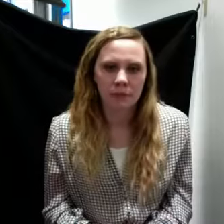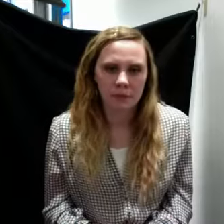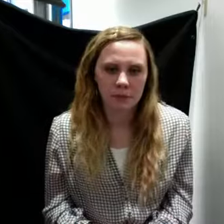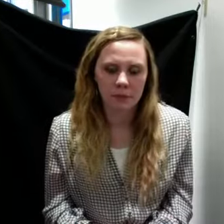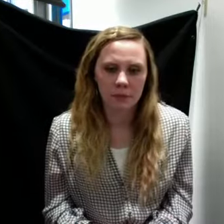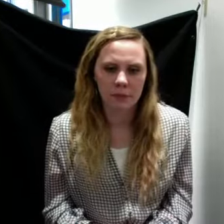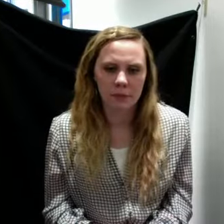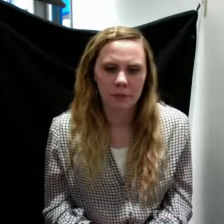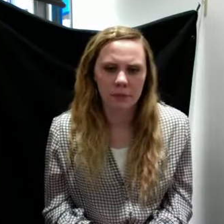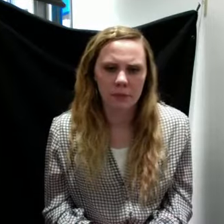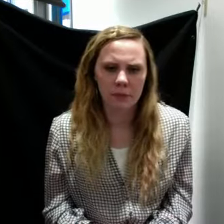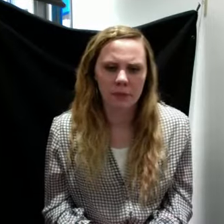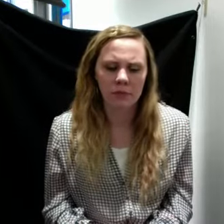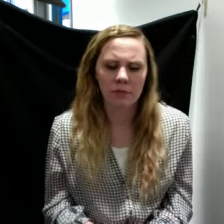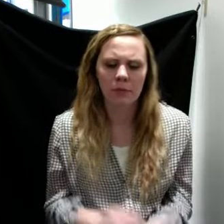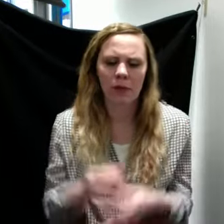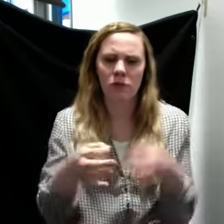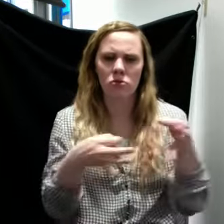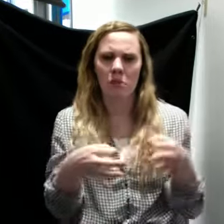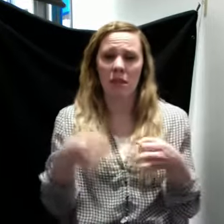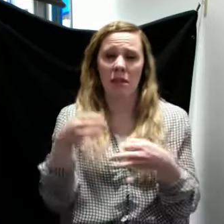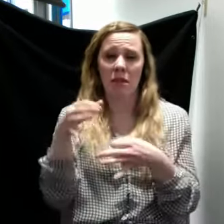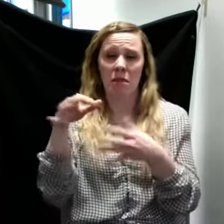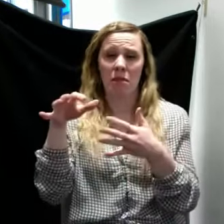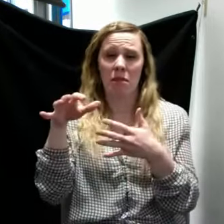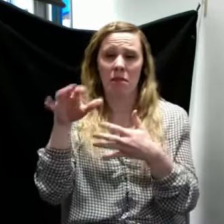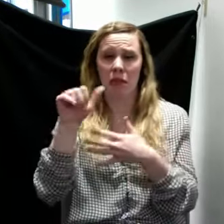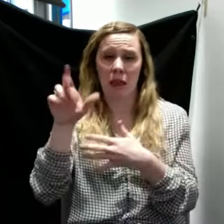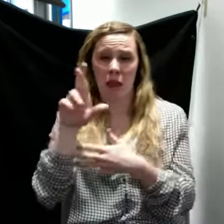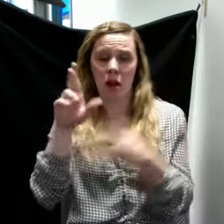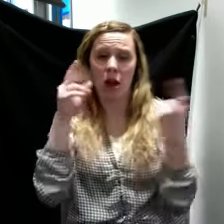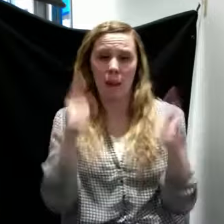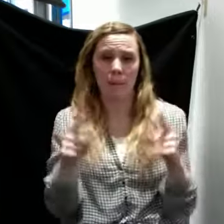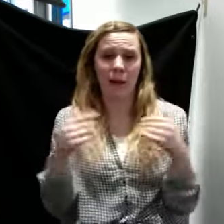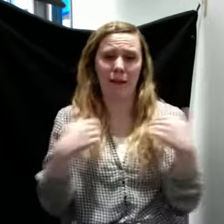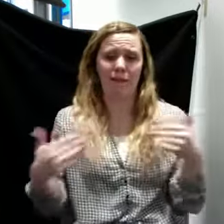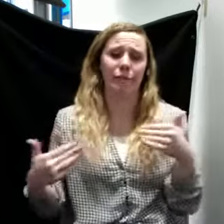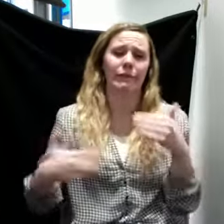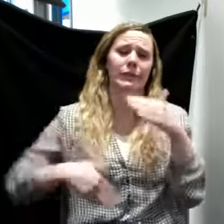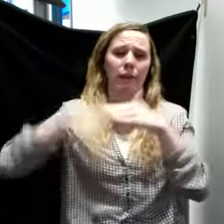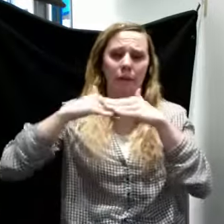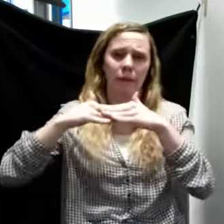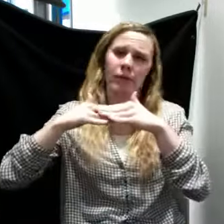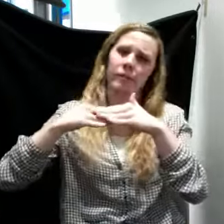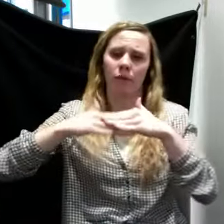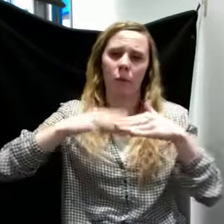Term used to describe the air when it is at the limit for the amount of water vapor that it can hold.